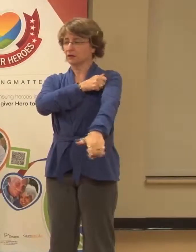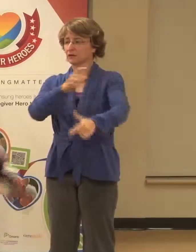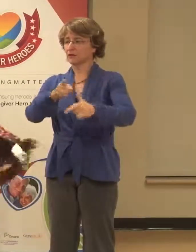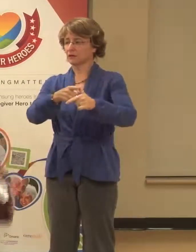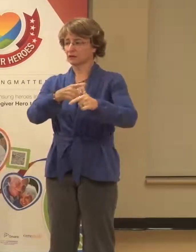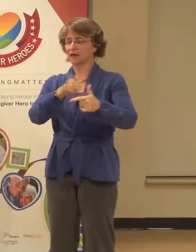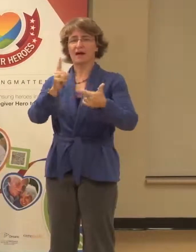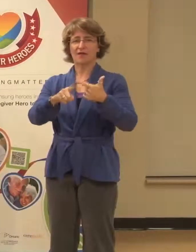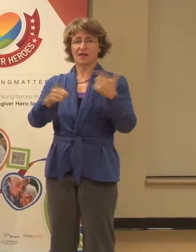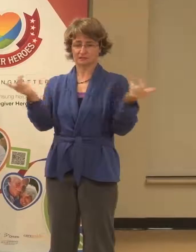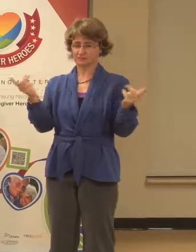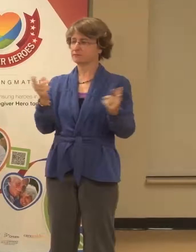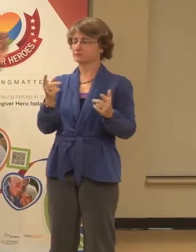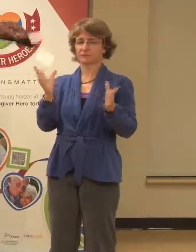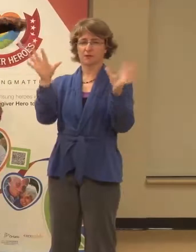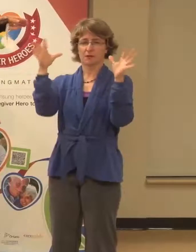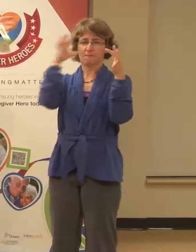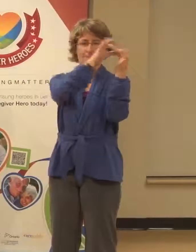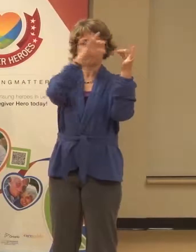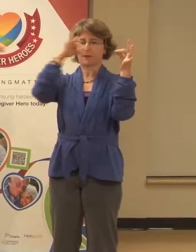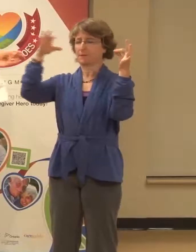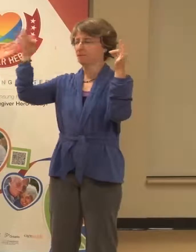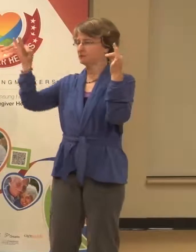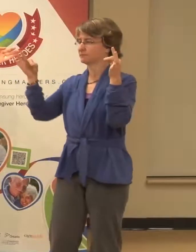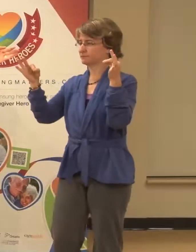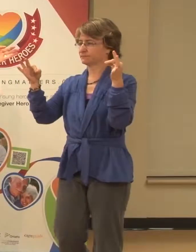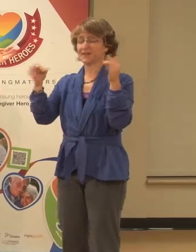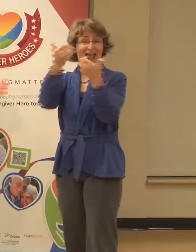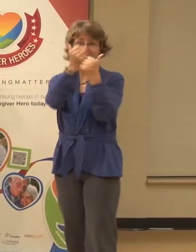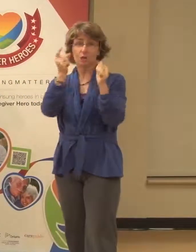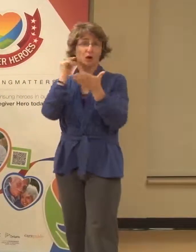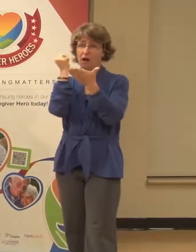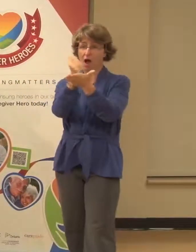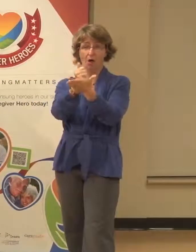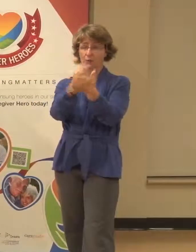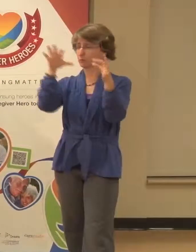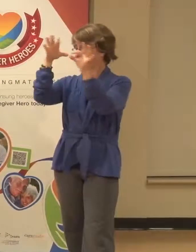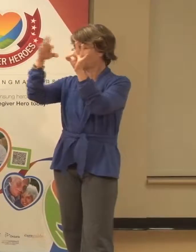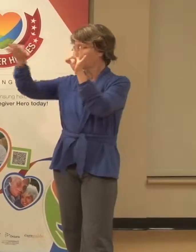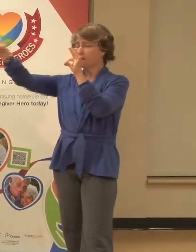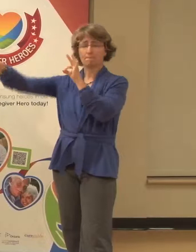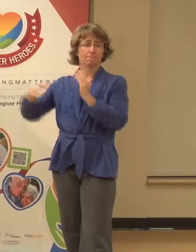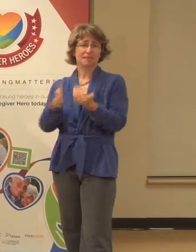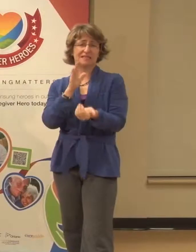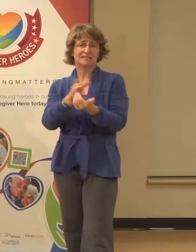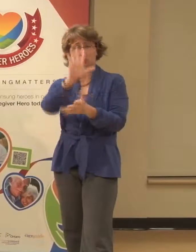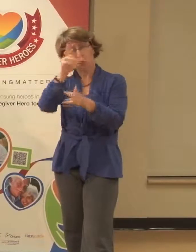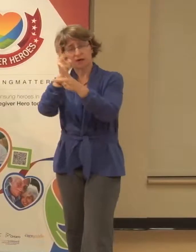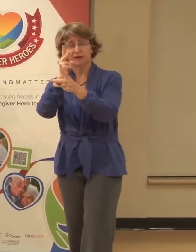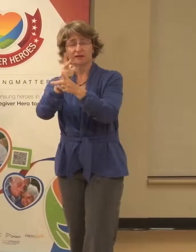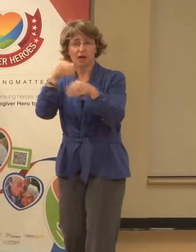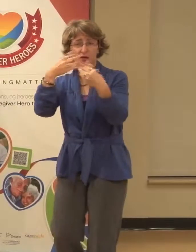again. So you would slip it on like this, and anyone could actually do that for you. Your